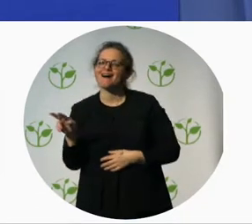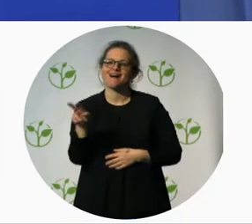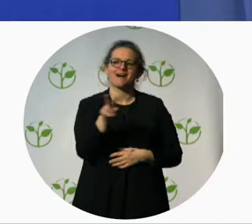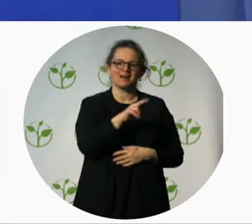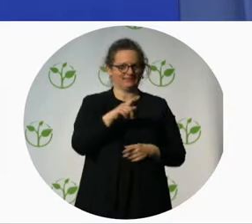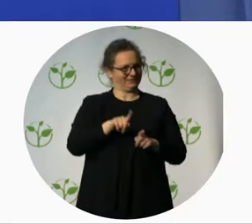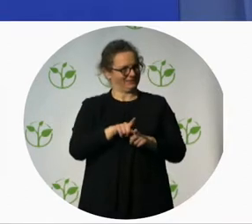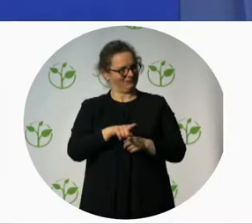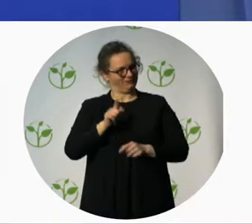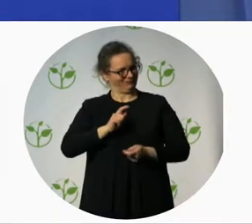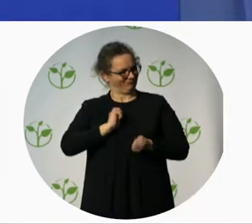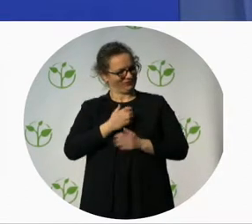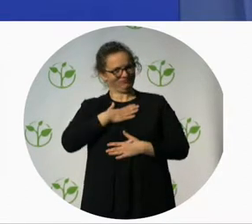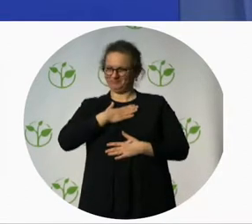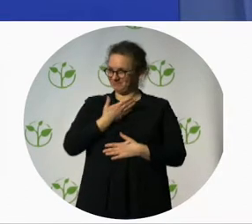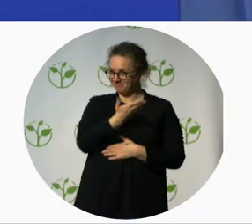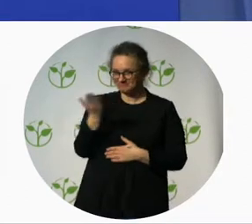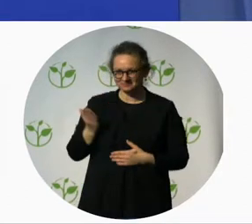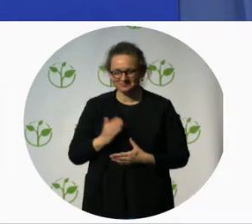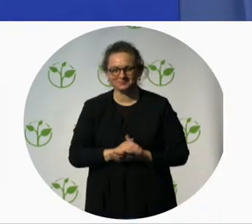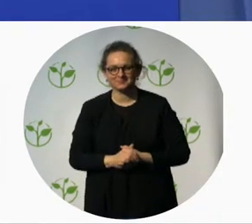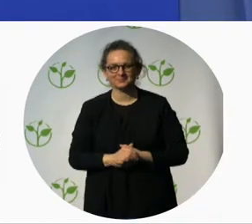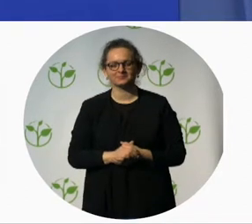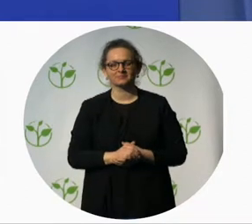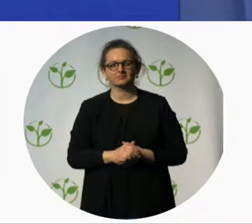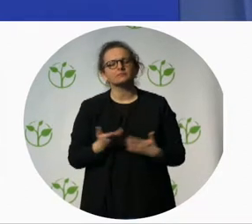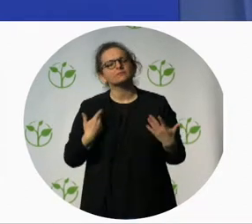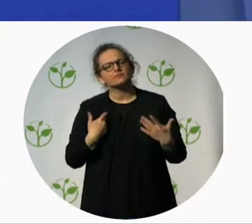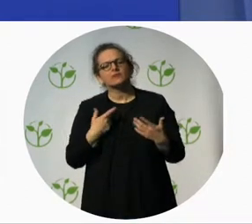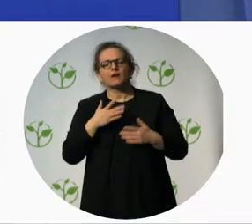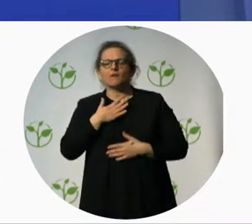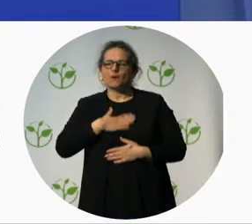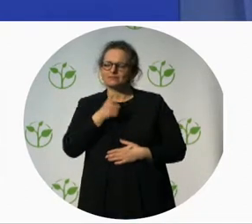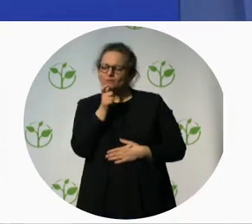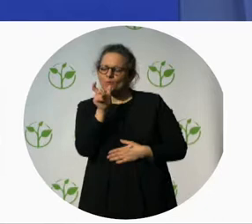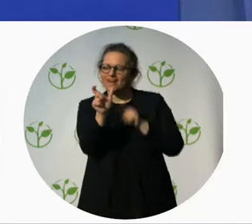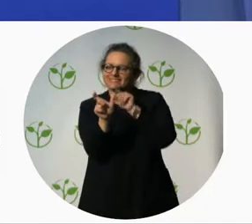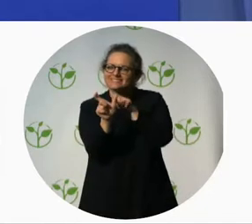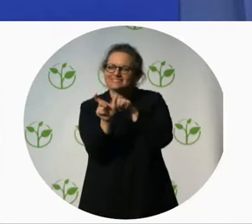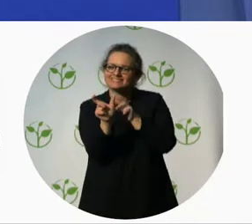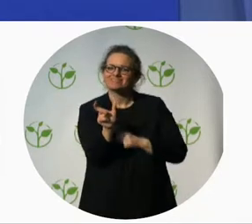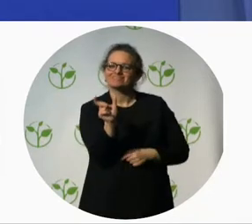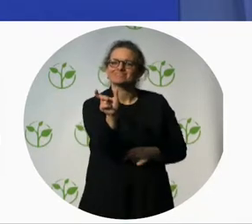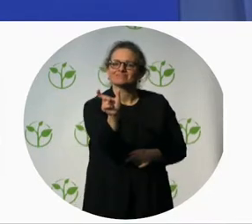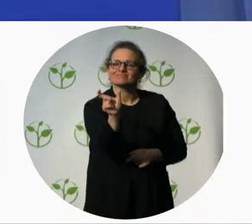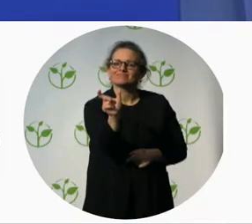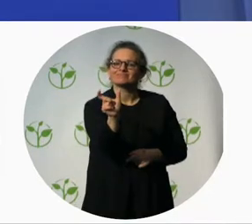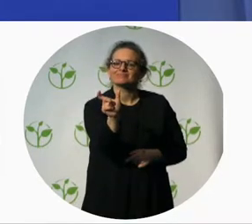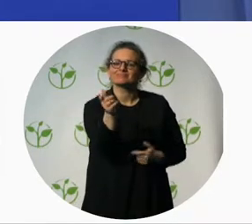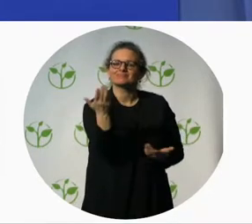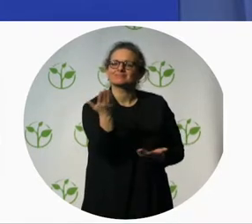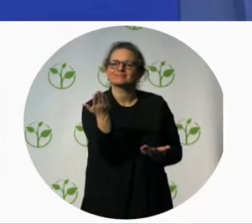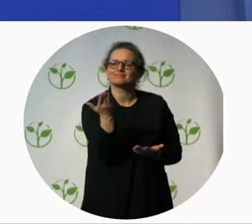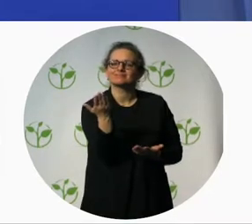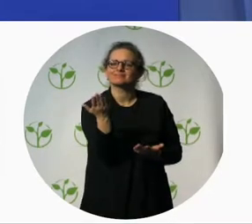I want to use a word which is seldom used in English, but it is a revolution in our value systems